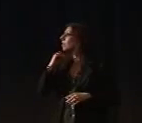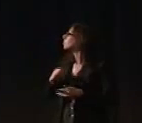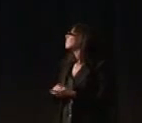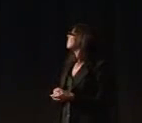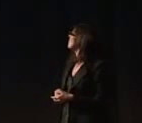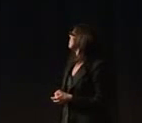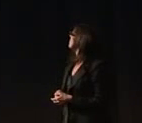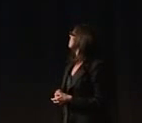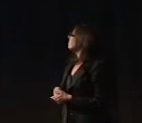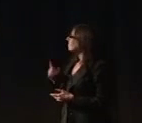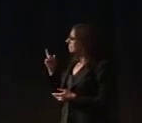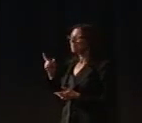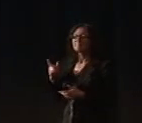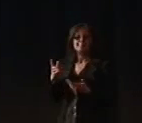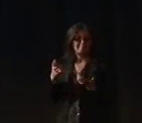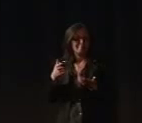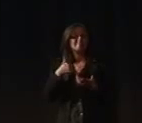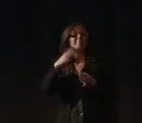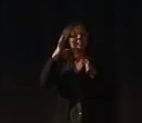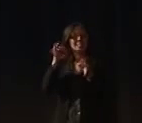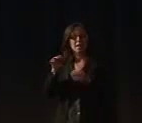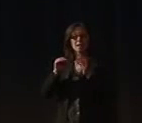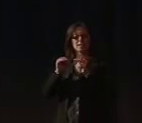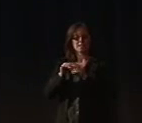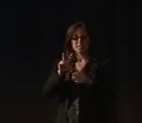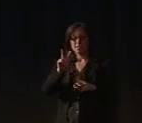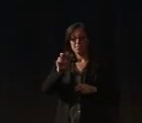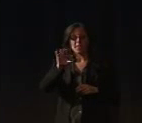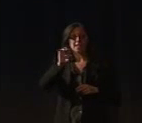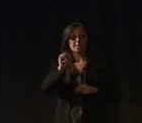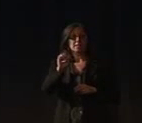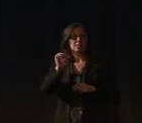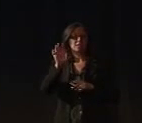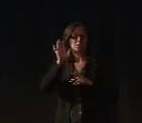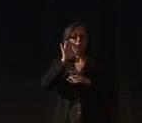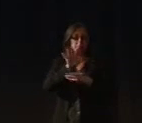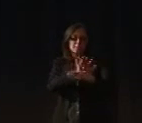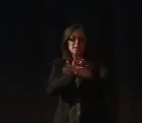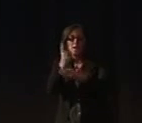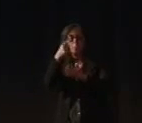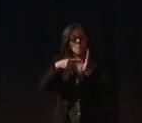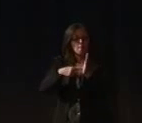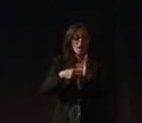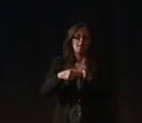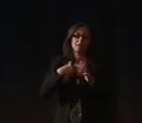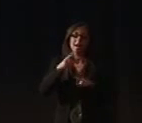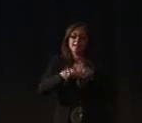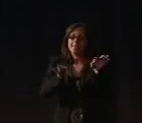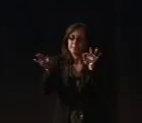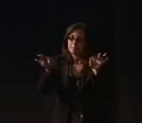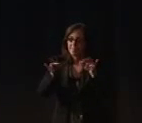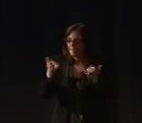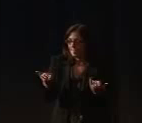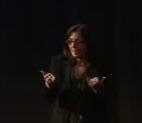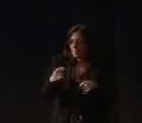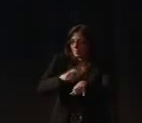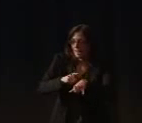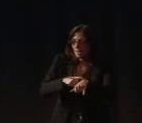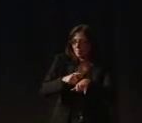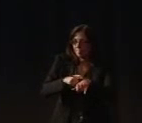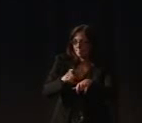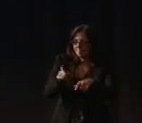in Venice, to have a model in Venice for a reason which I have no time to explain, except Venice will be flooded,